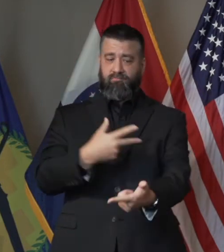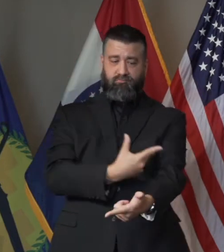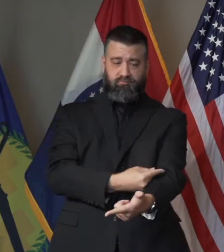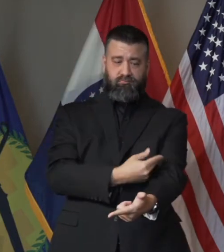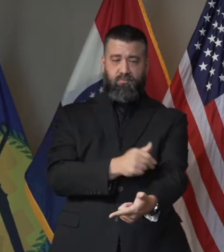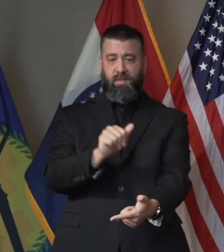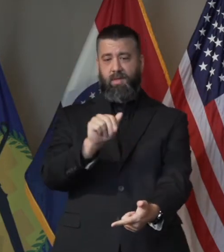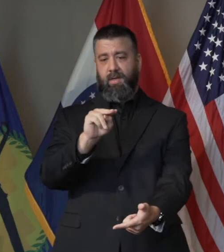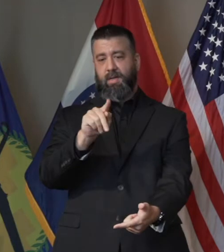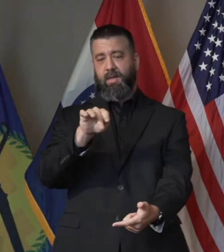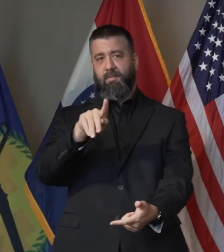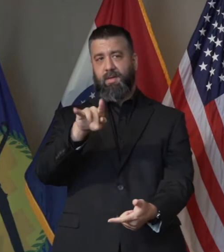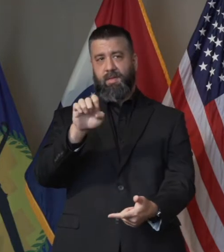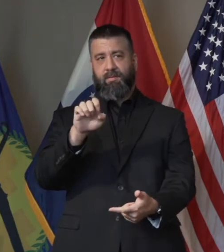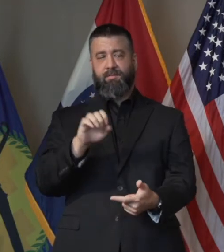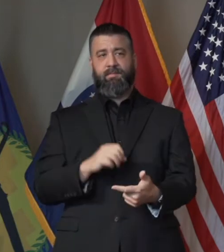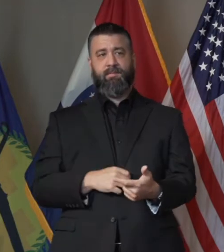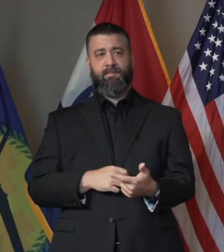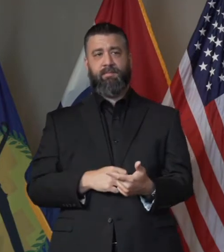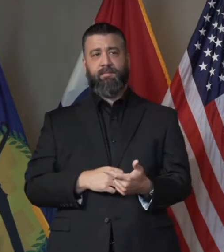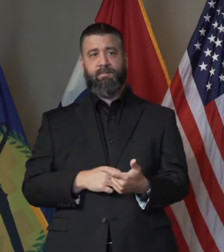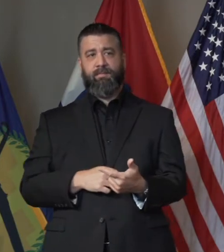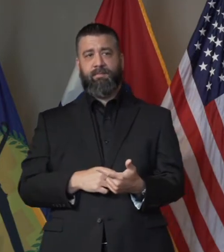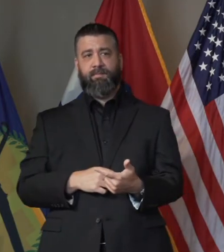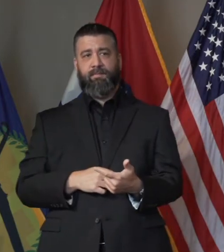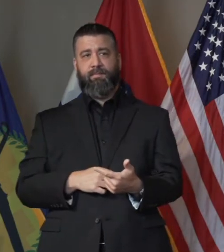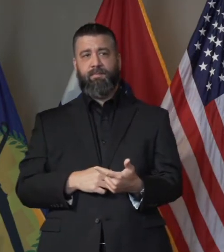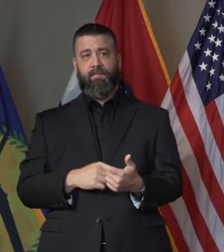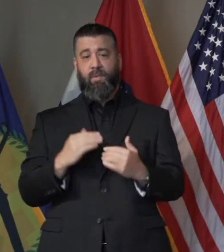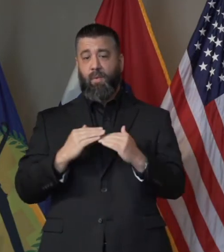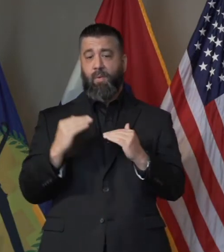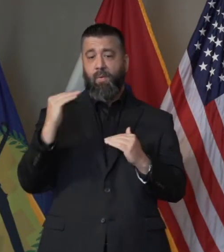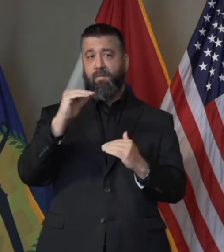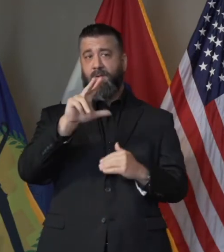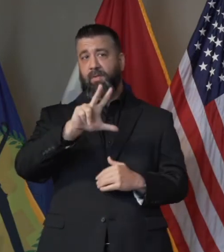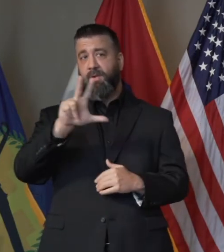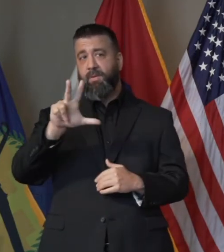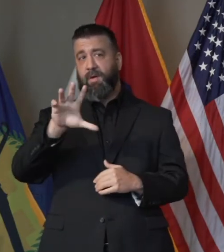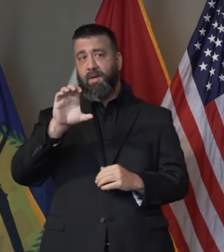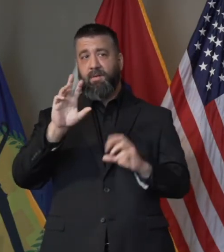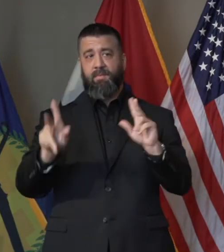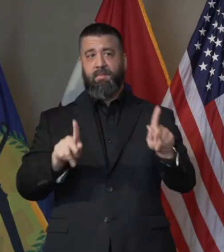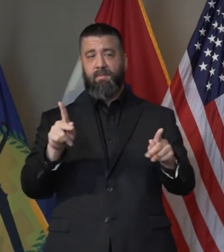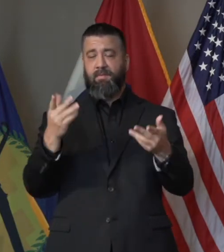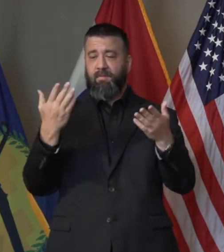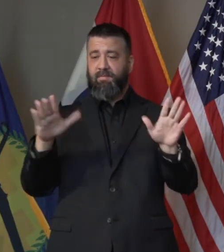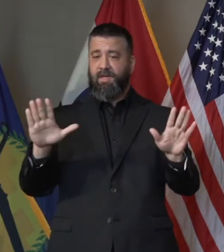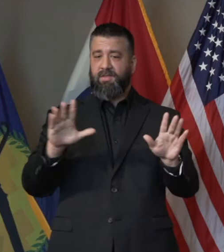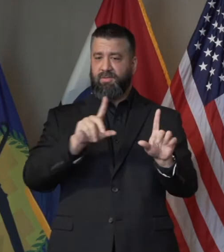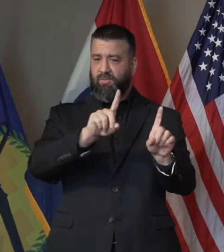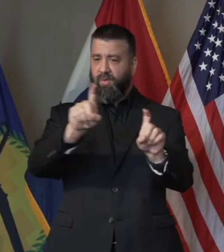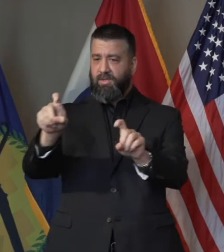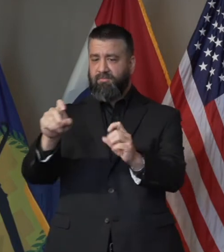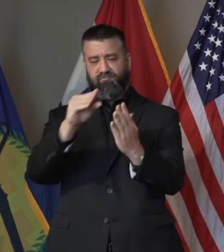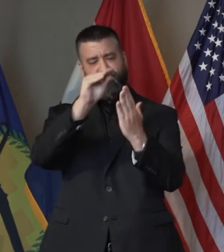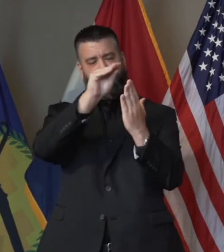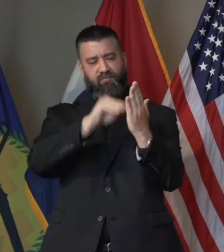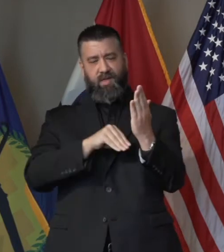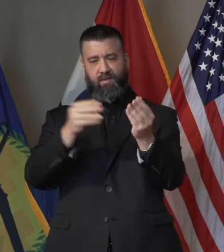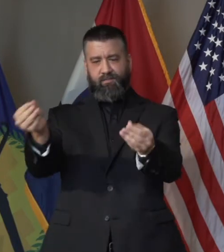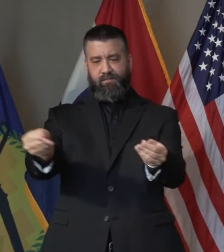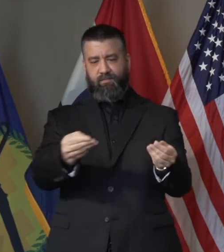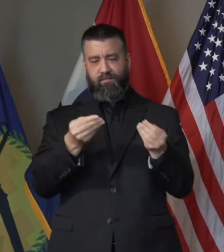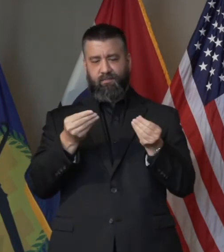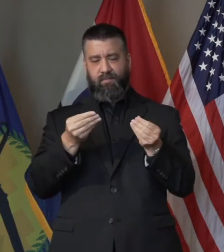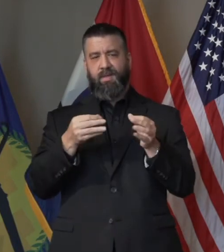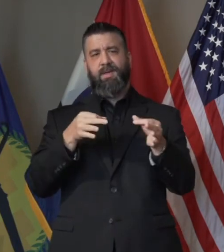antibody test through a blood test. More than 3,300 residents also completed a questionnaire to gauge how the pandemic had